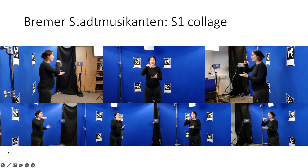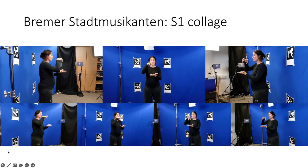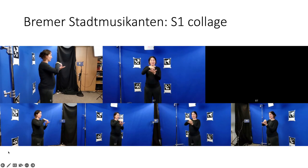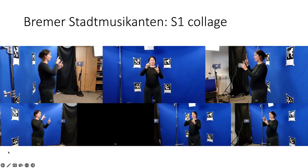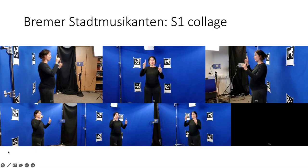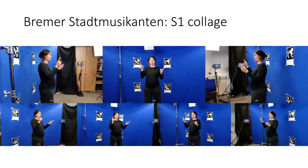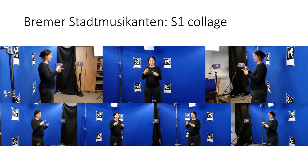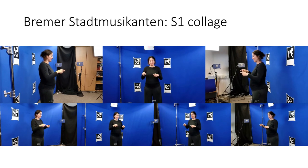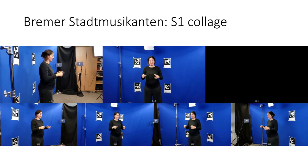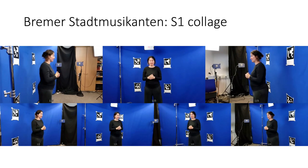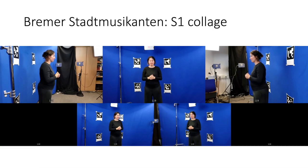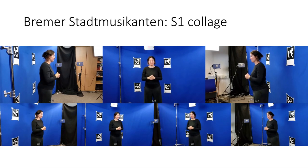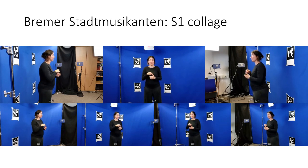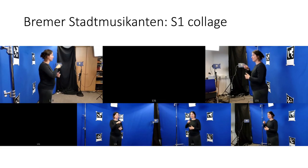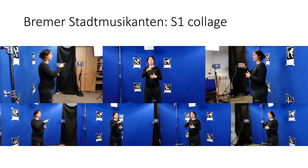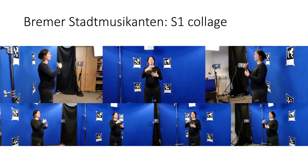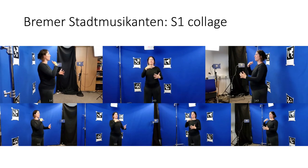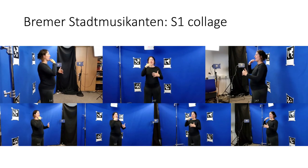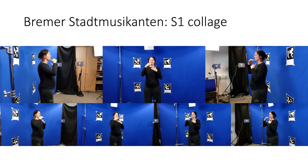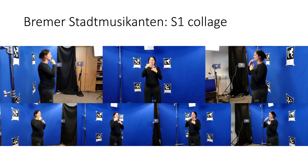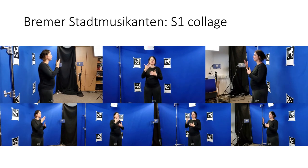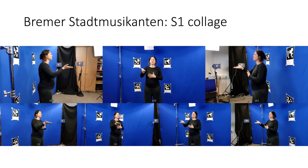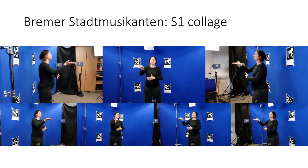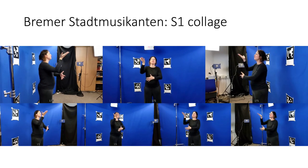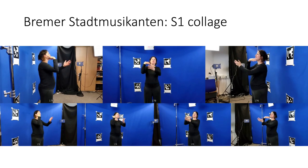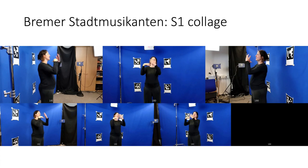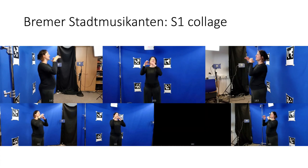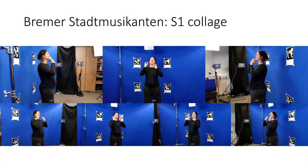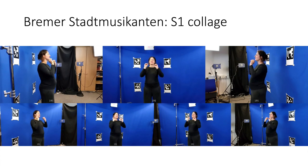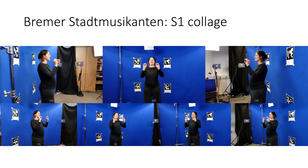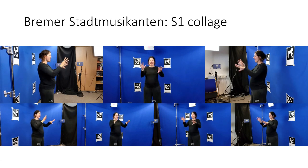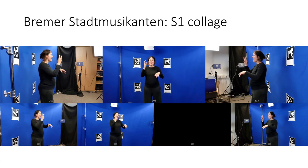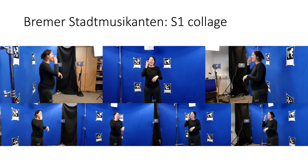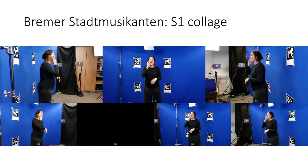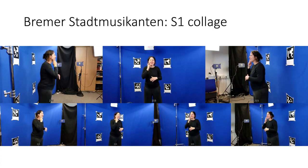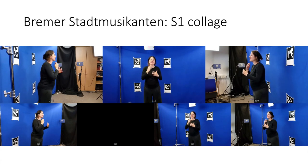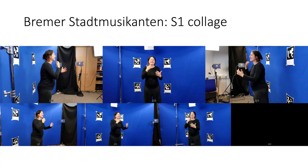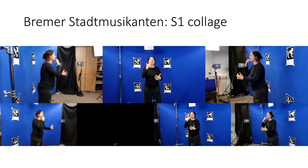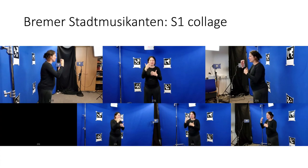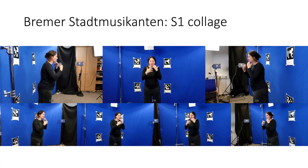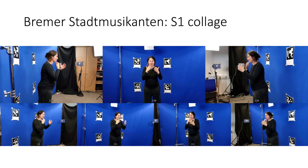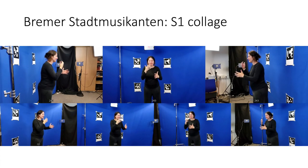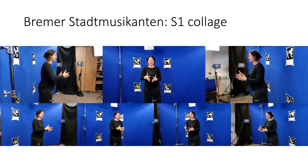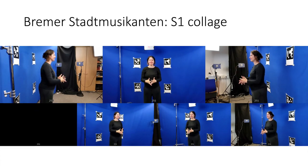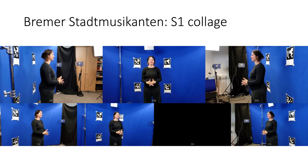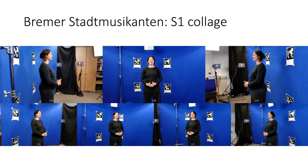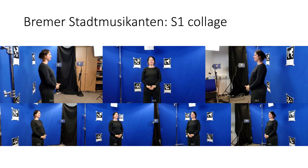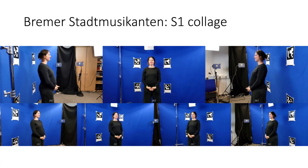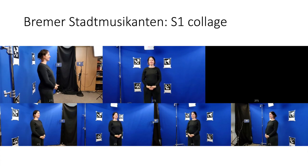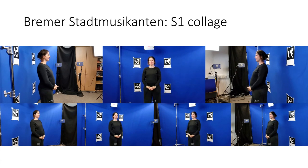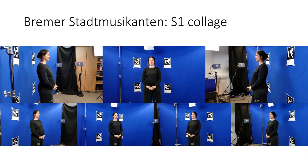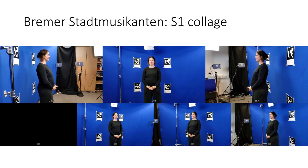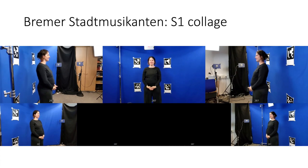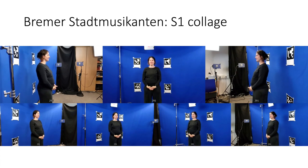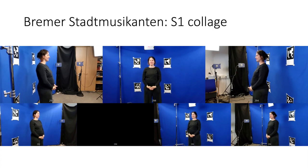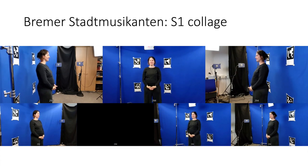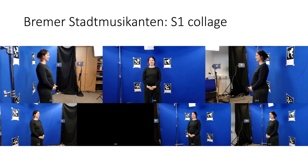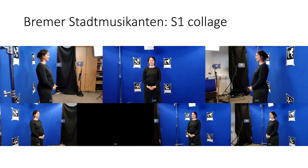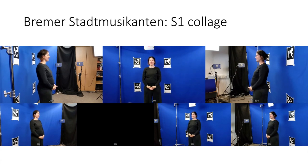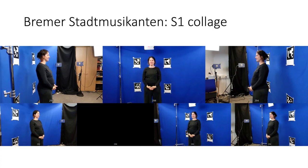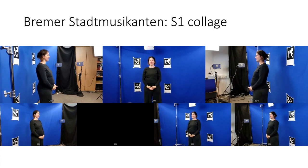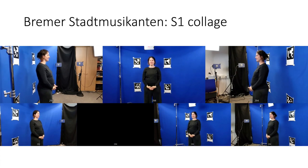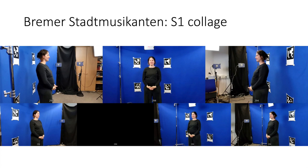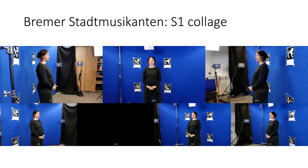called the frames. So if the devices are overloaded, or the storage is not fast enough, the shutter